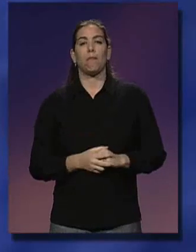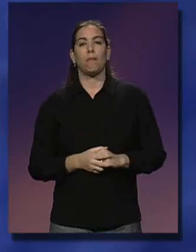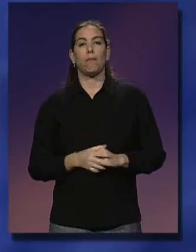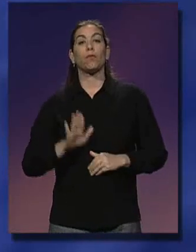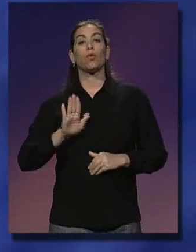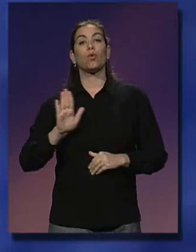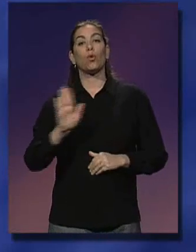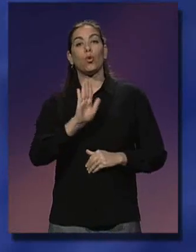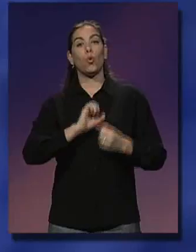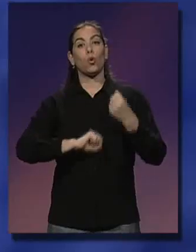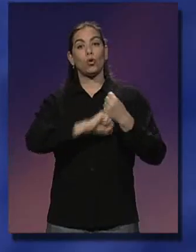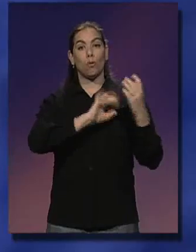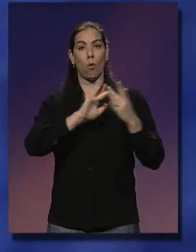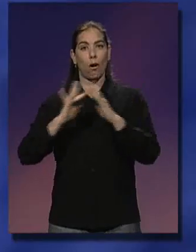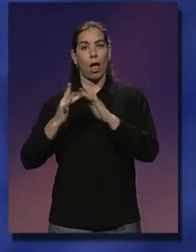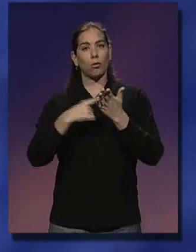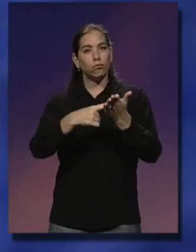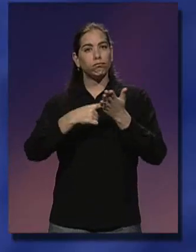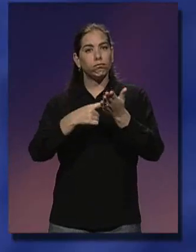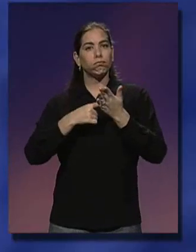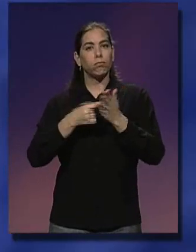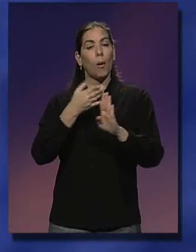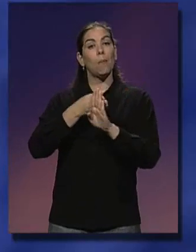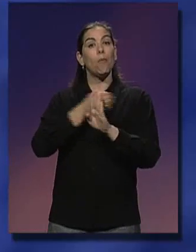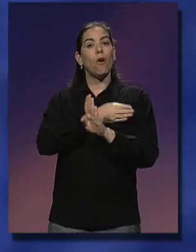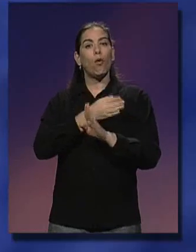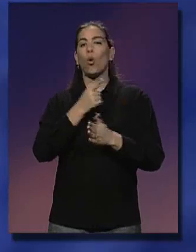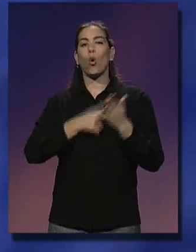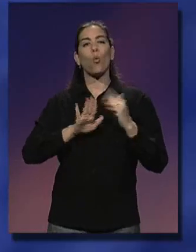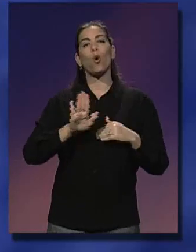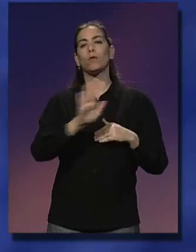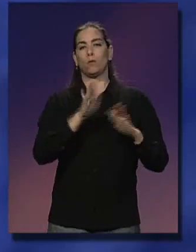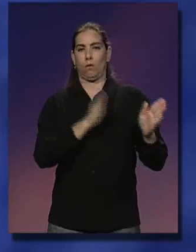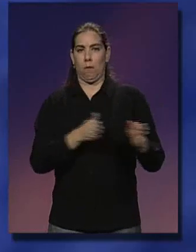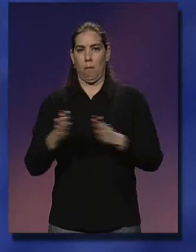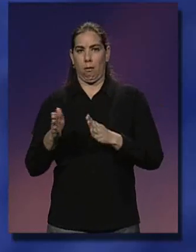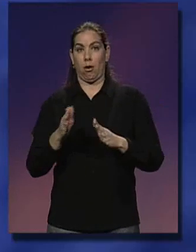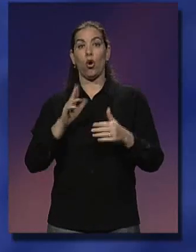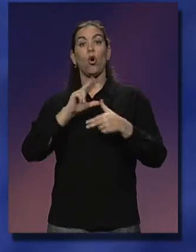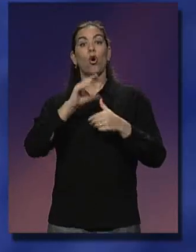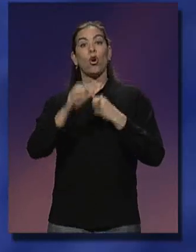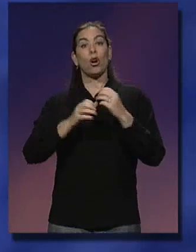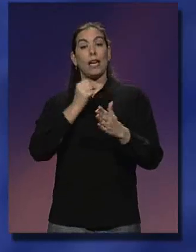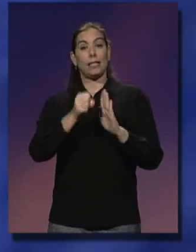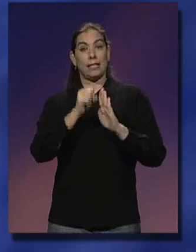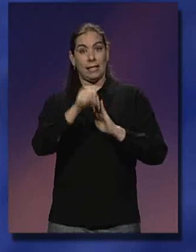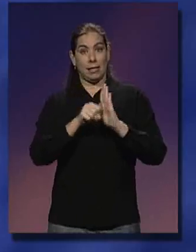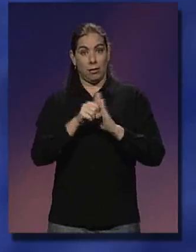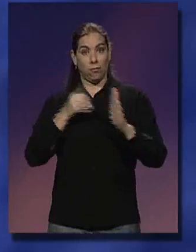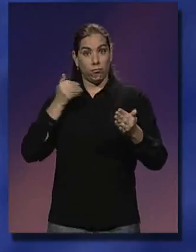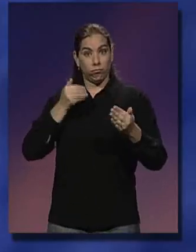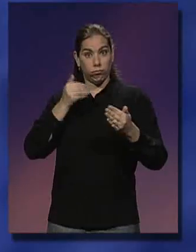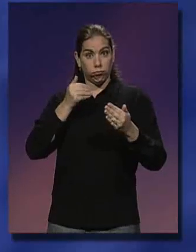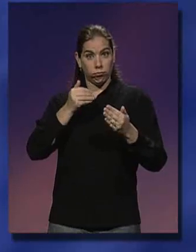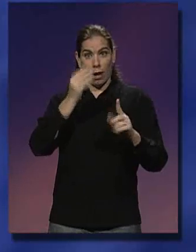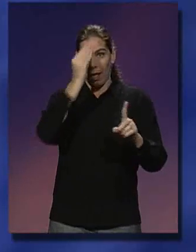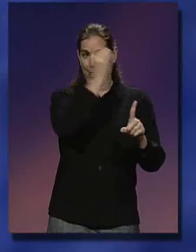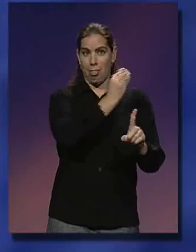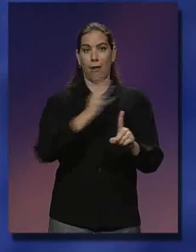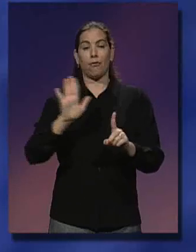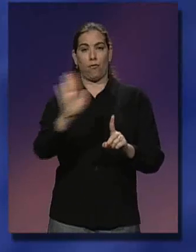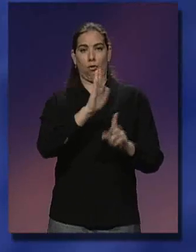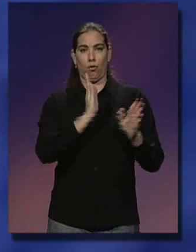support network in advance about your plan and remind them of your plan as hurricane season approaches. Include